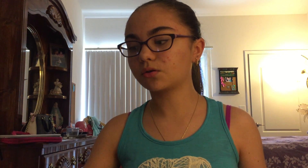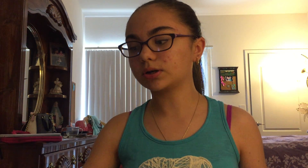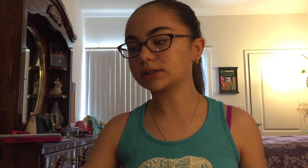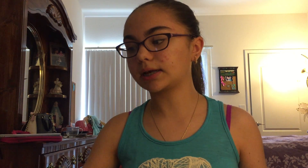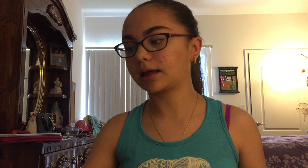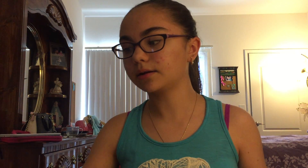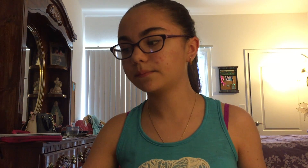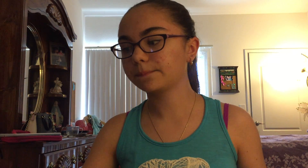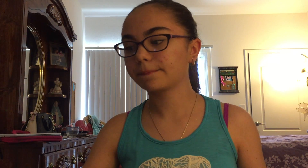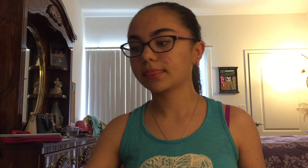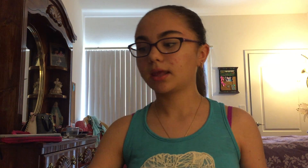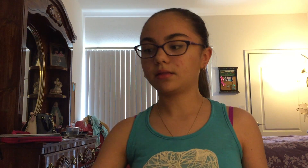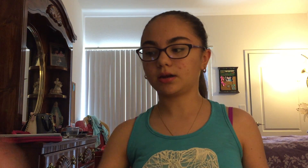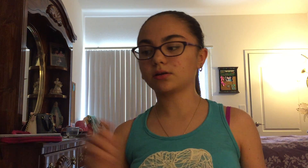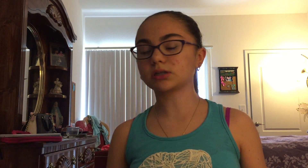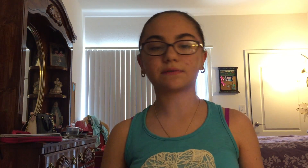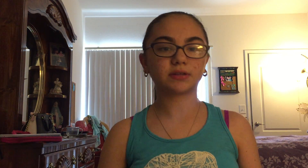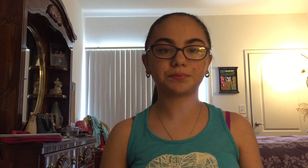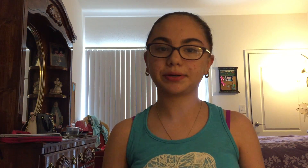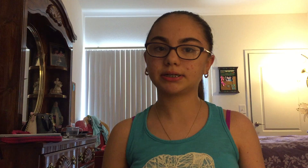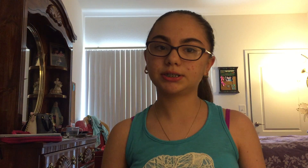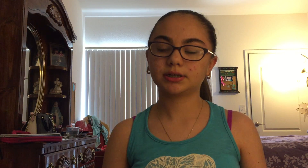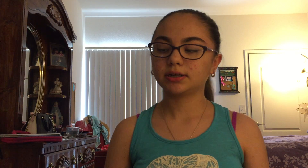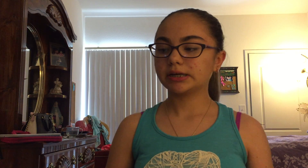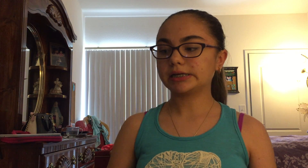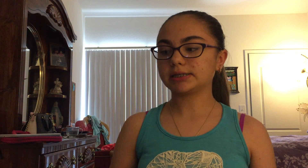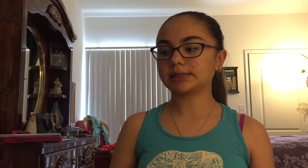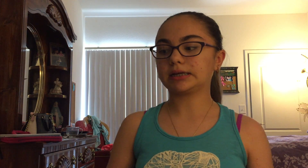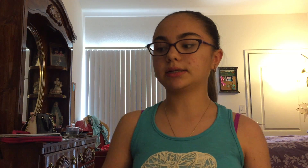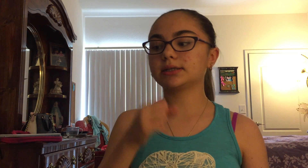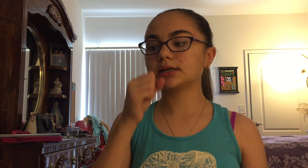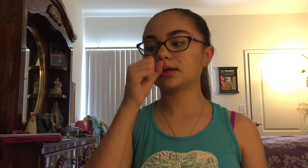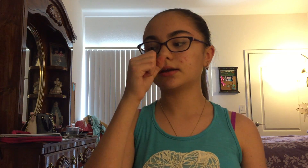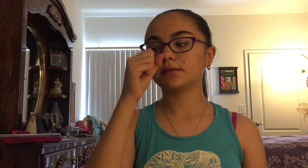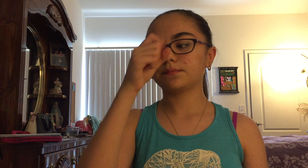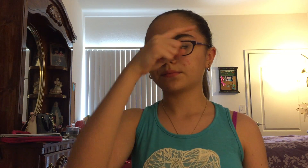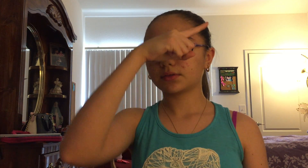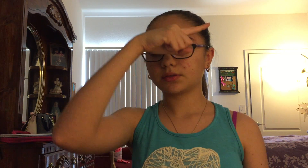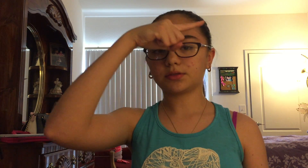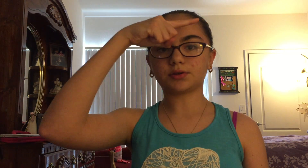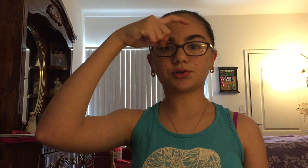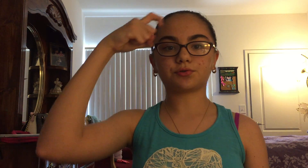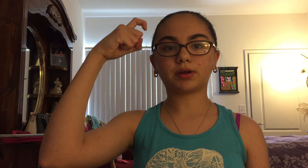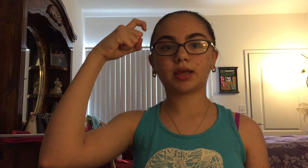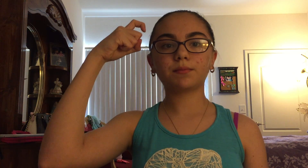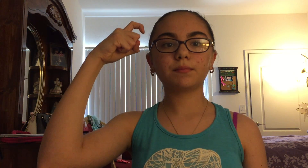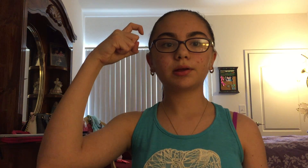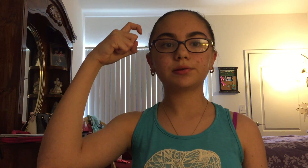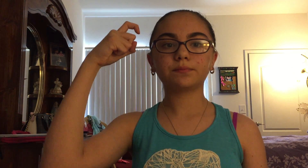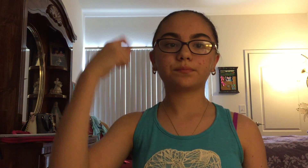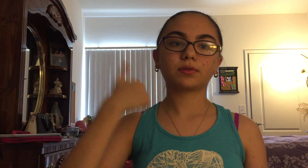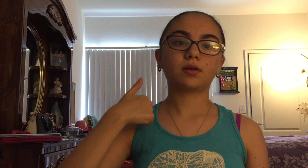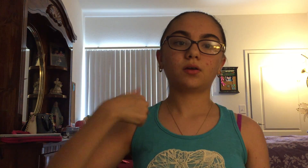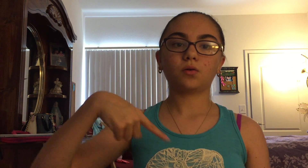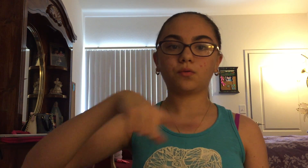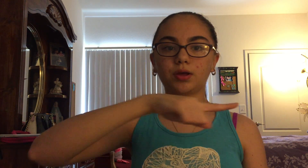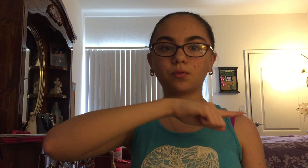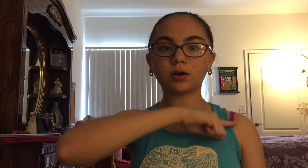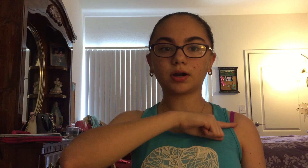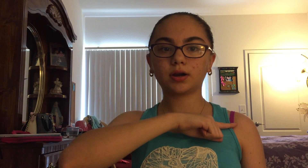the course again then it goes off to the bridge it says the dream we were